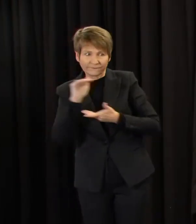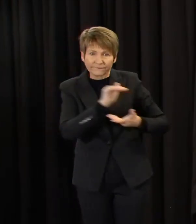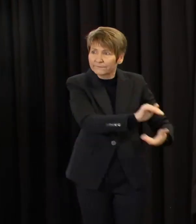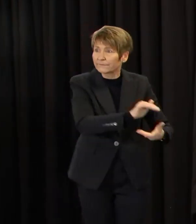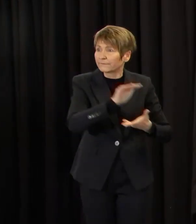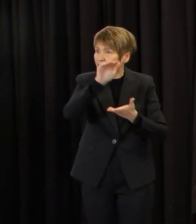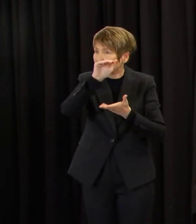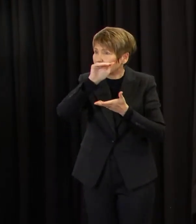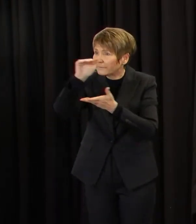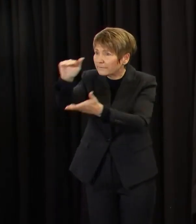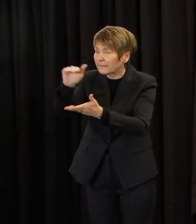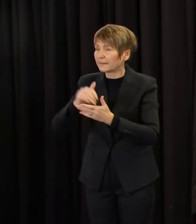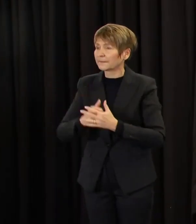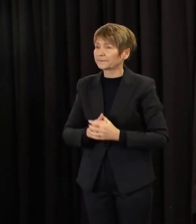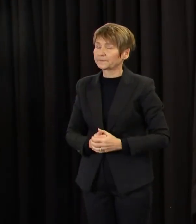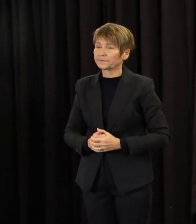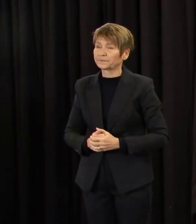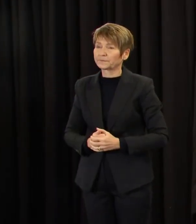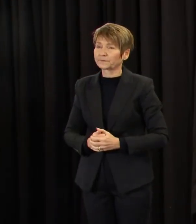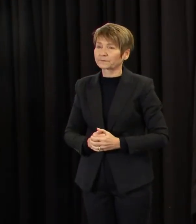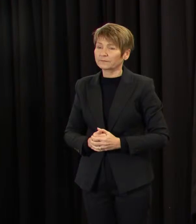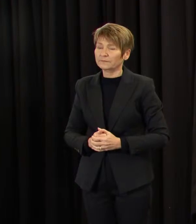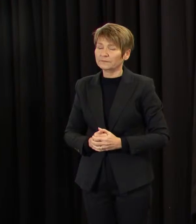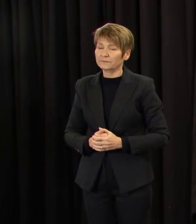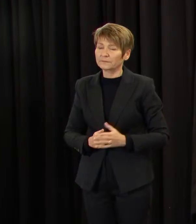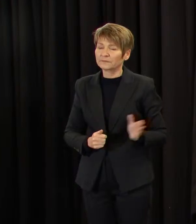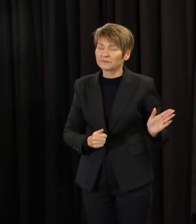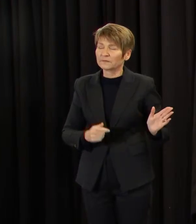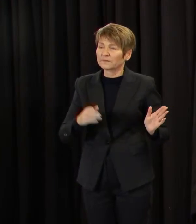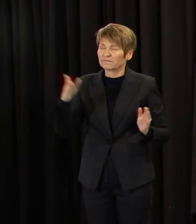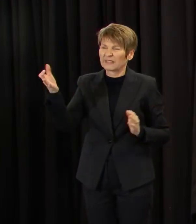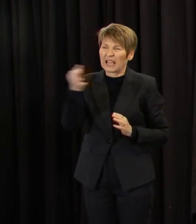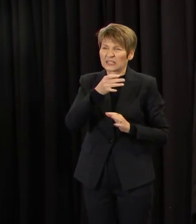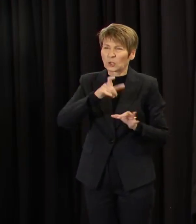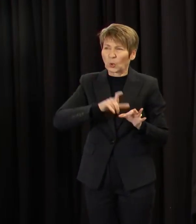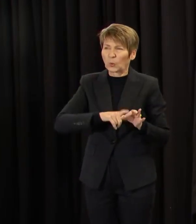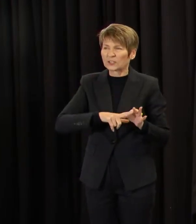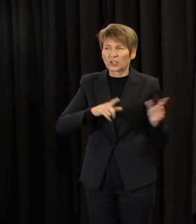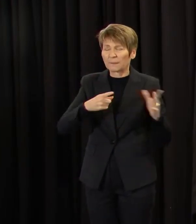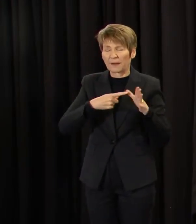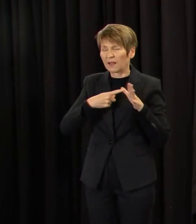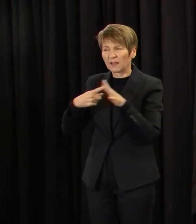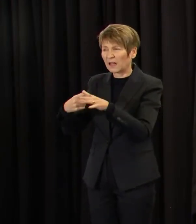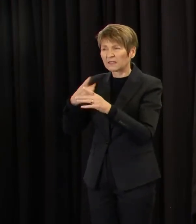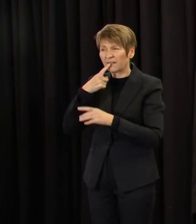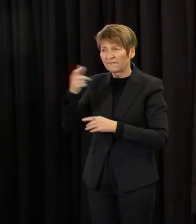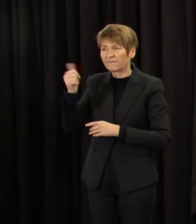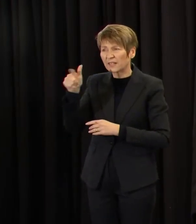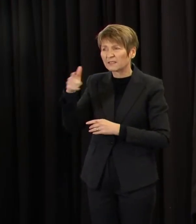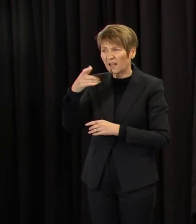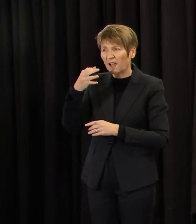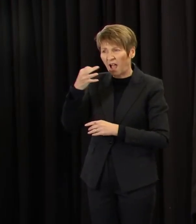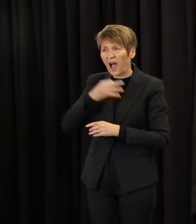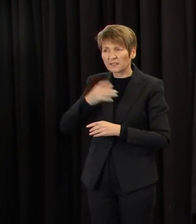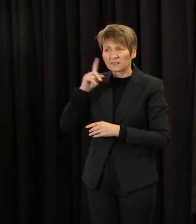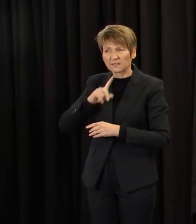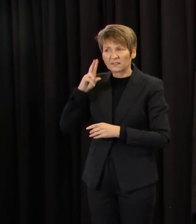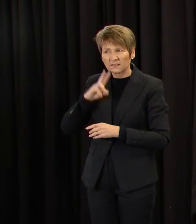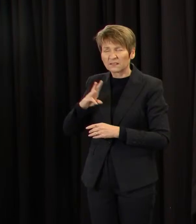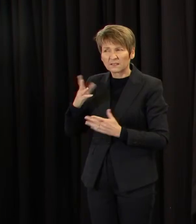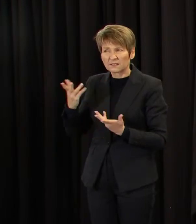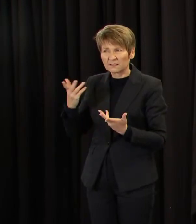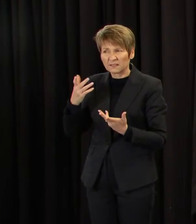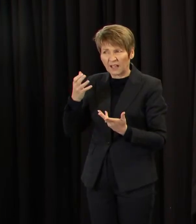combination of things, and I think we've gone to that in previous conferences. So it's a combination of age profiles. So we've got younger families living